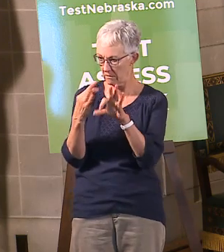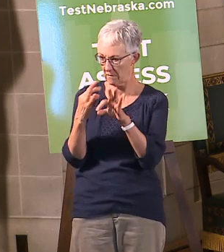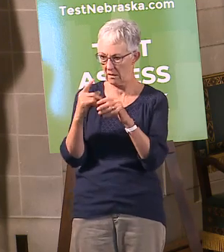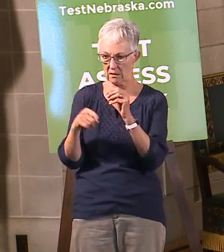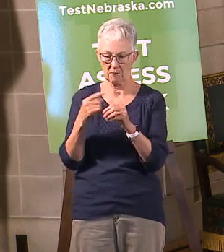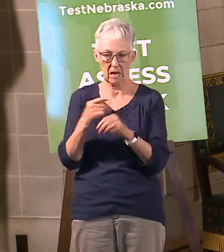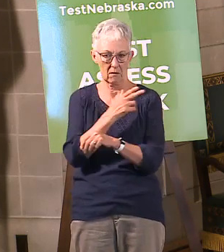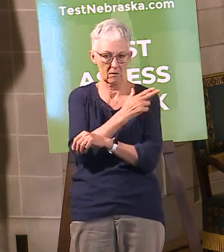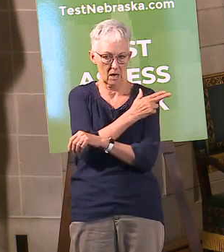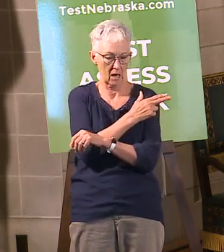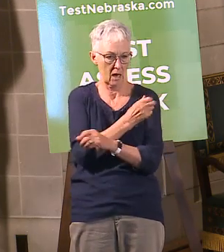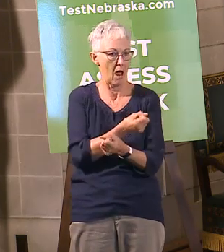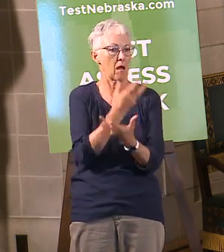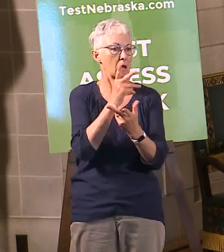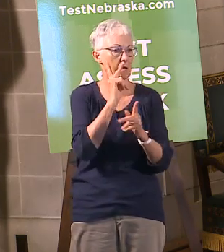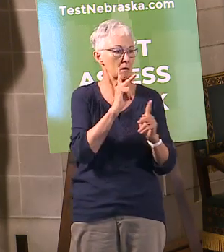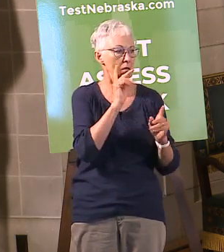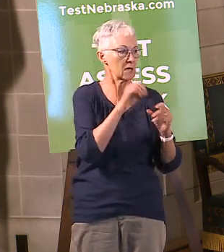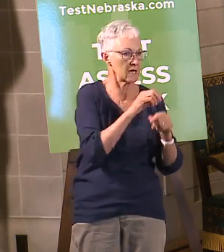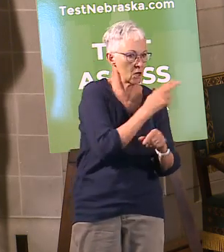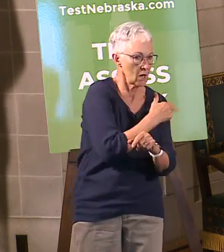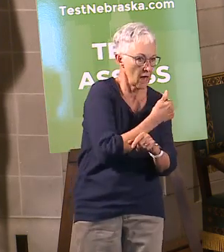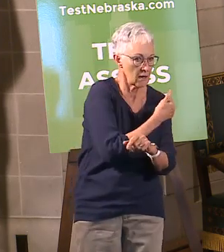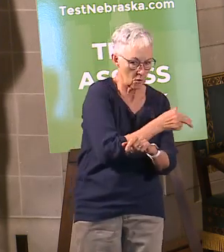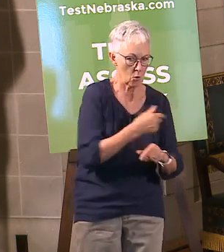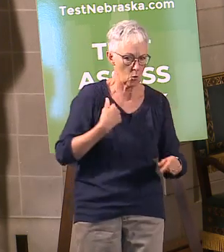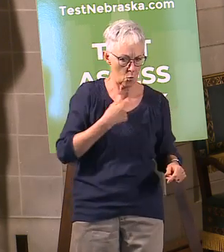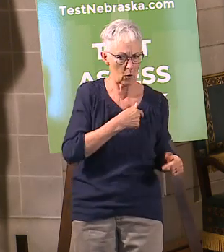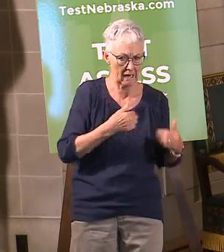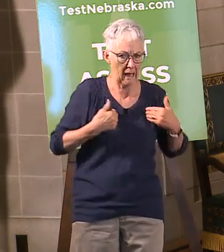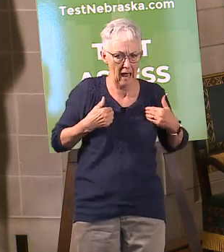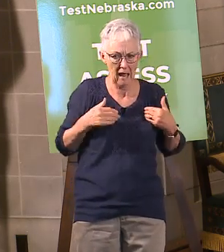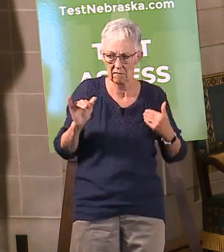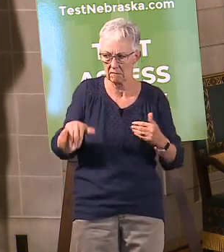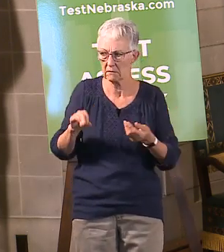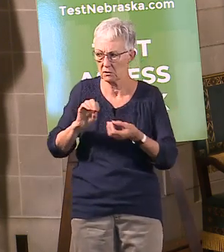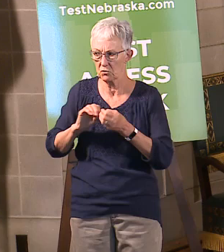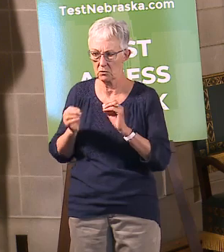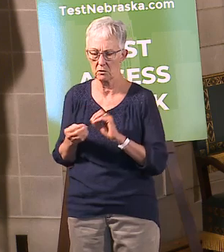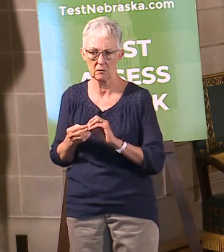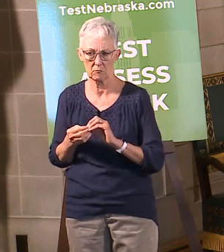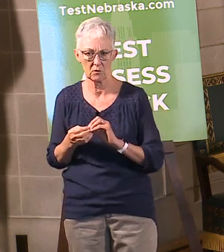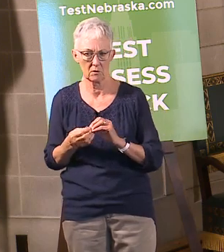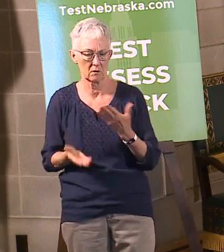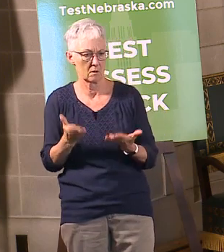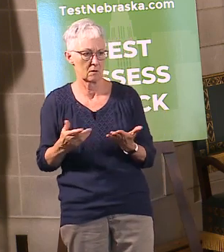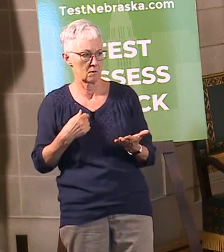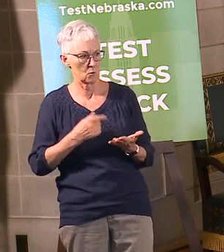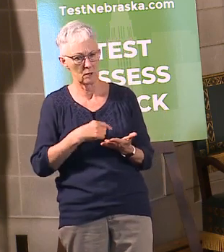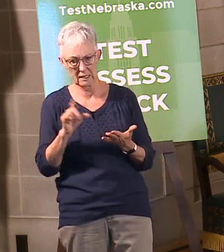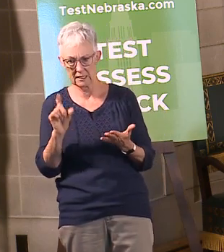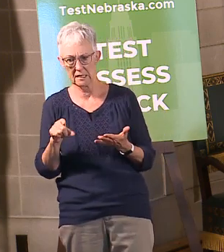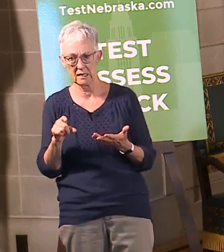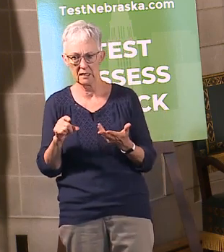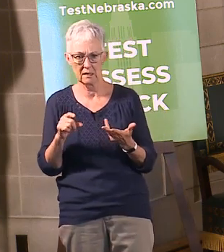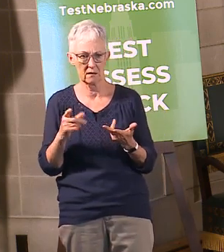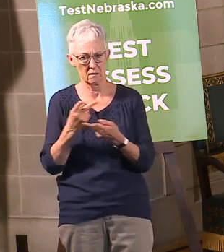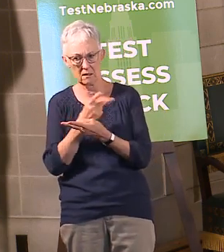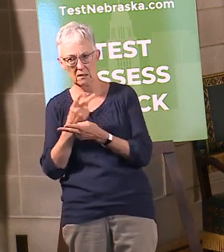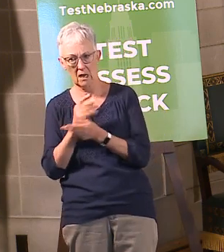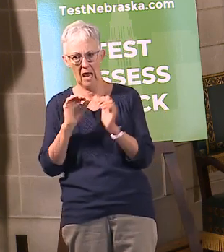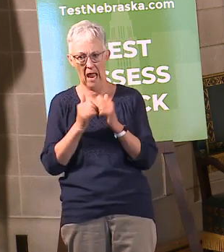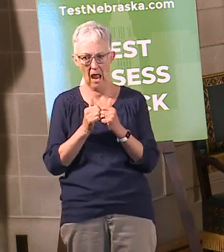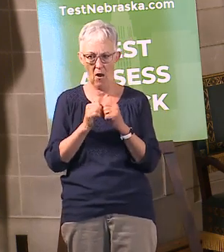And again, nobody's withholding any information. We've got that data. So that's one that we may look for a way to create a public dashboard about